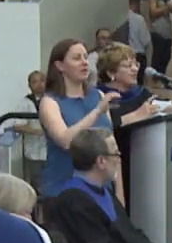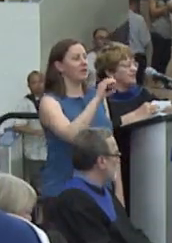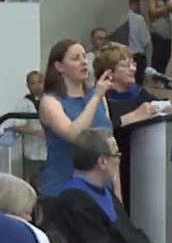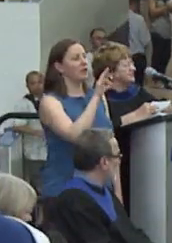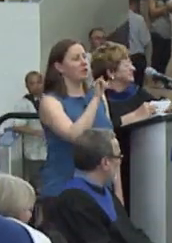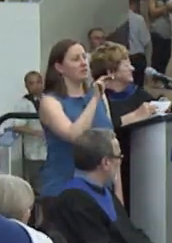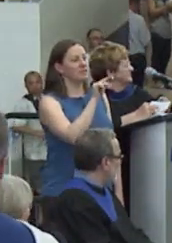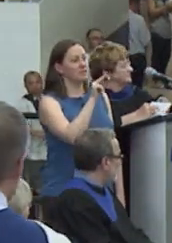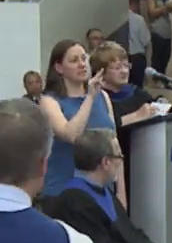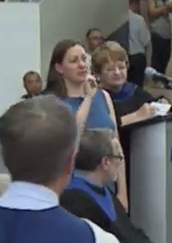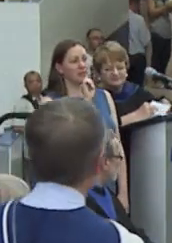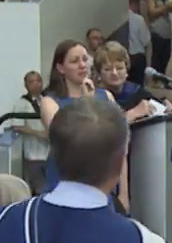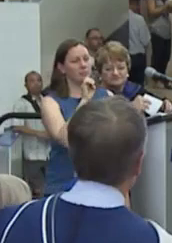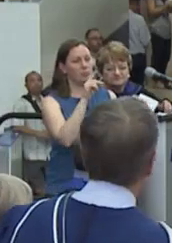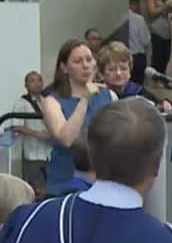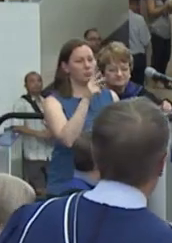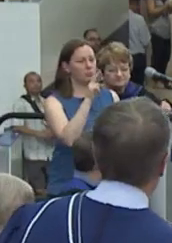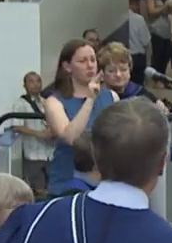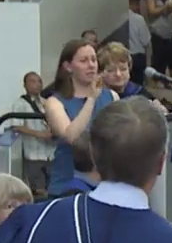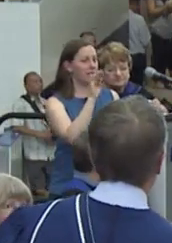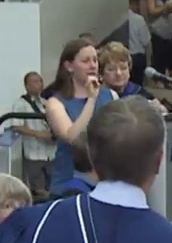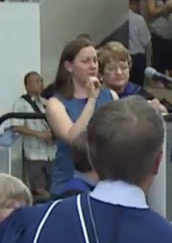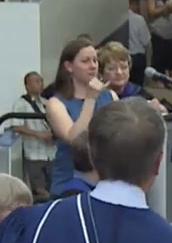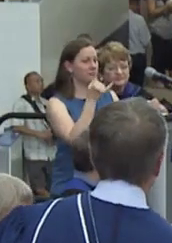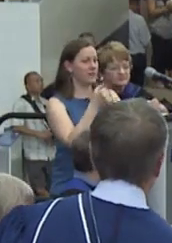Christina Crane.